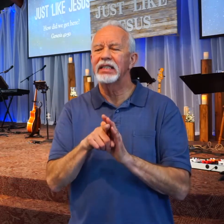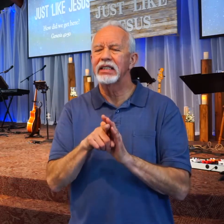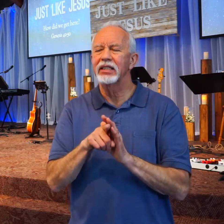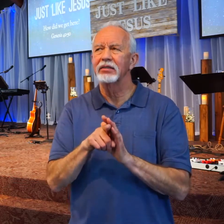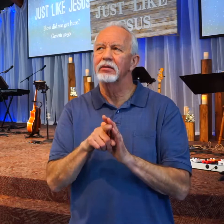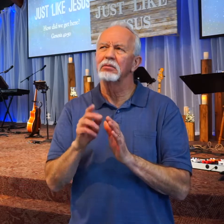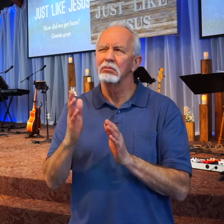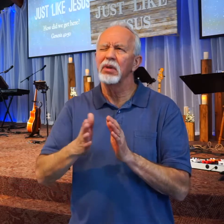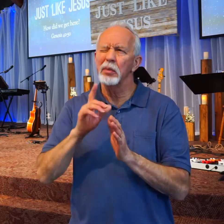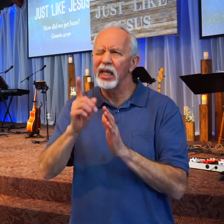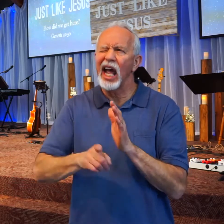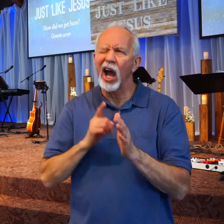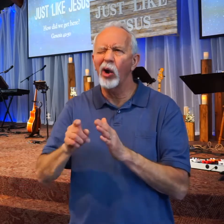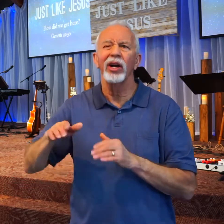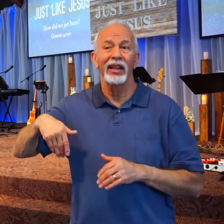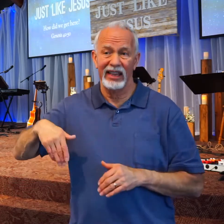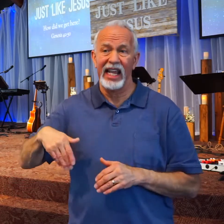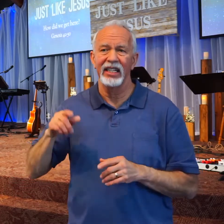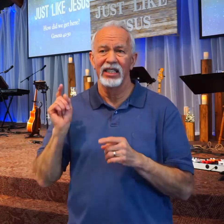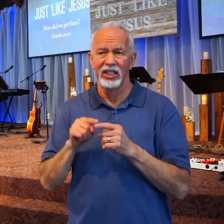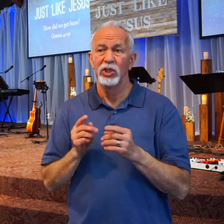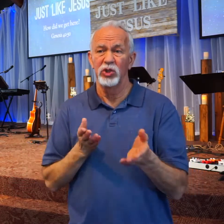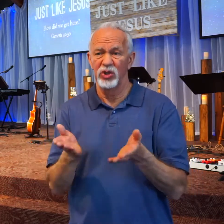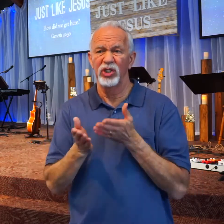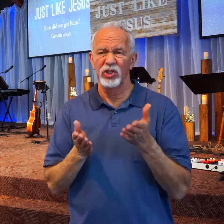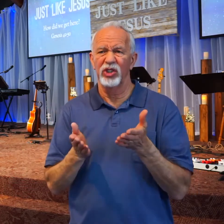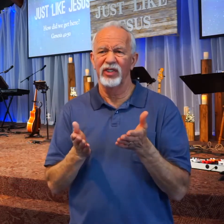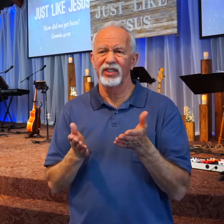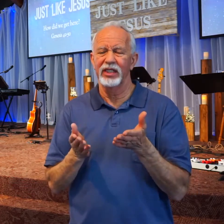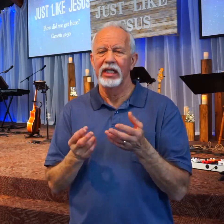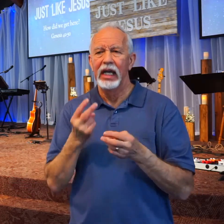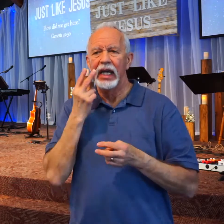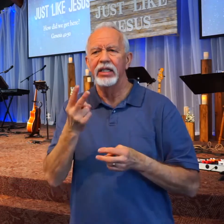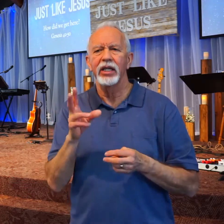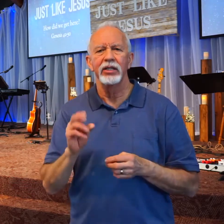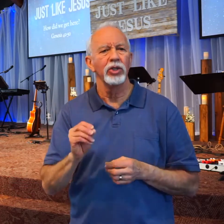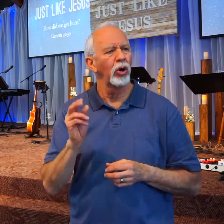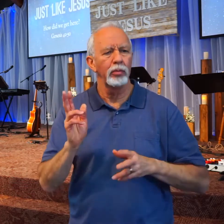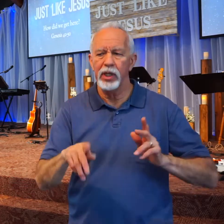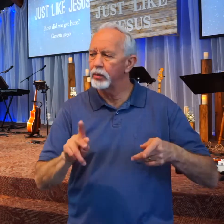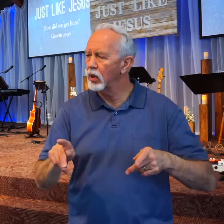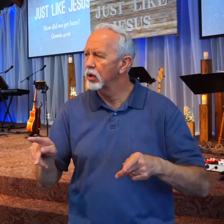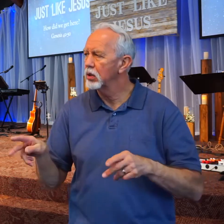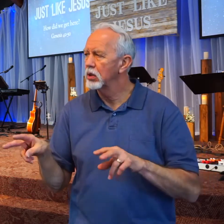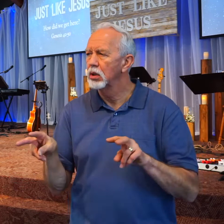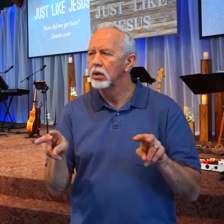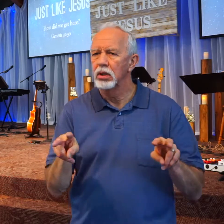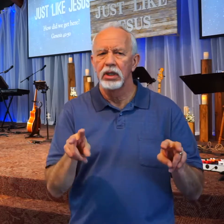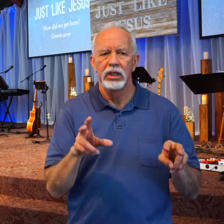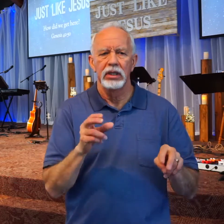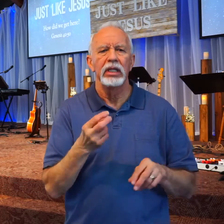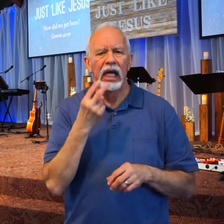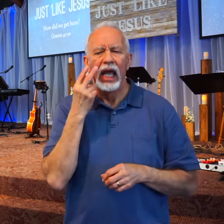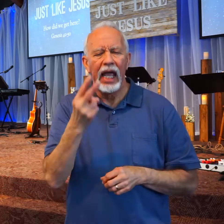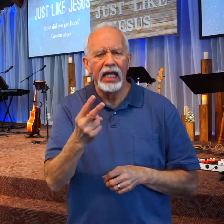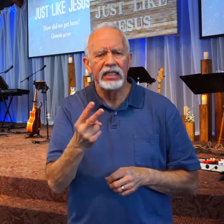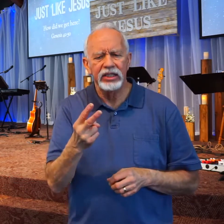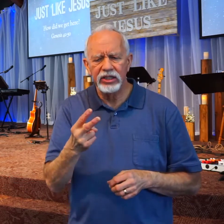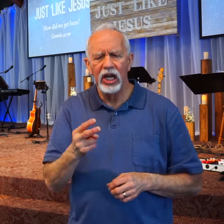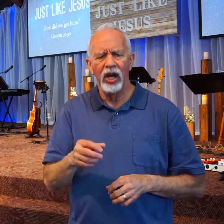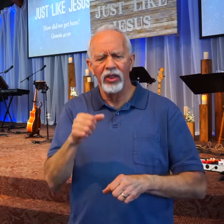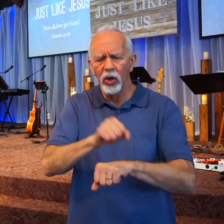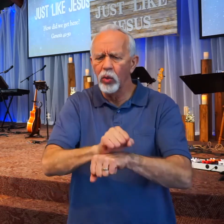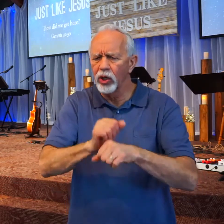hour, late for this graveside service, and he saw no hearse in sight. He saw the hole, and he saw the